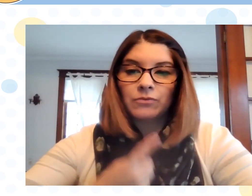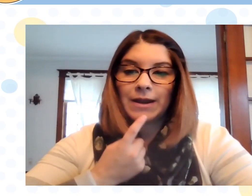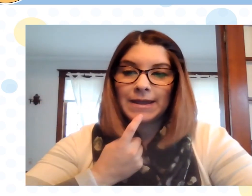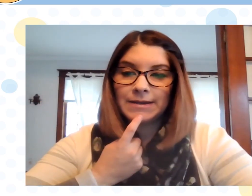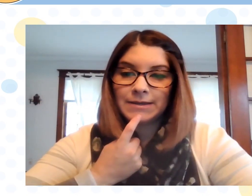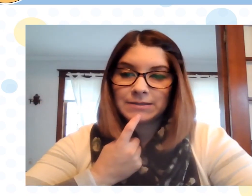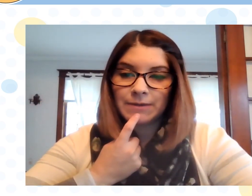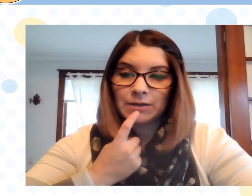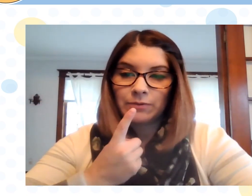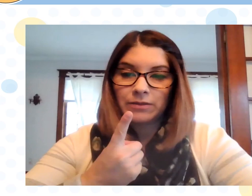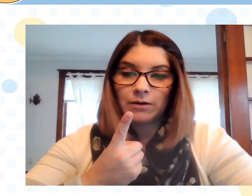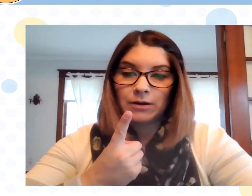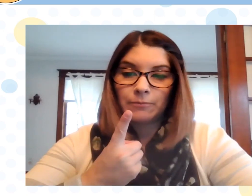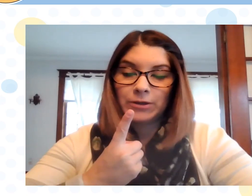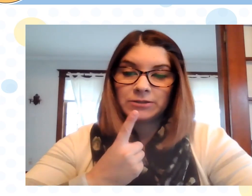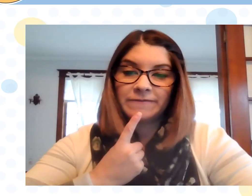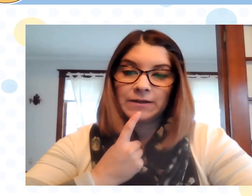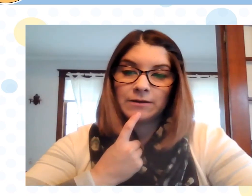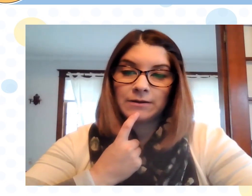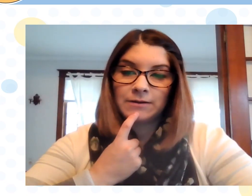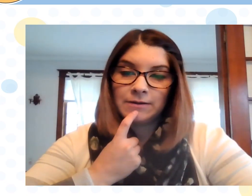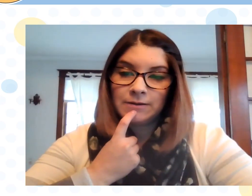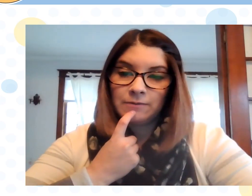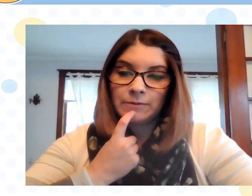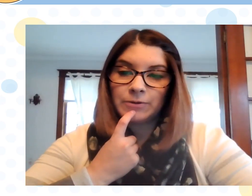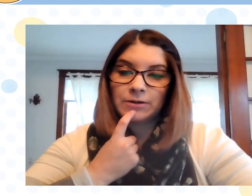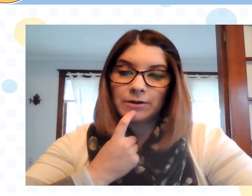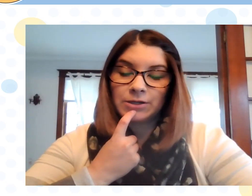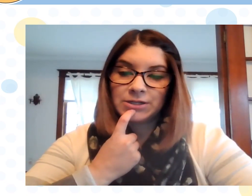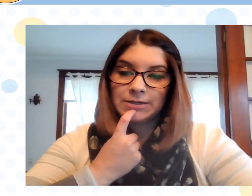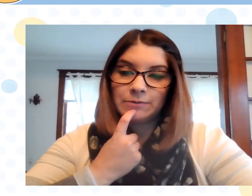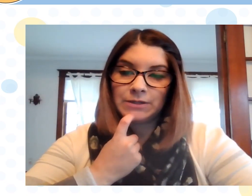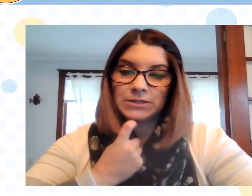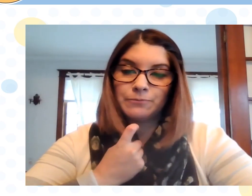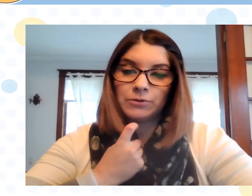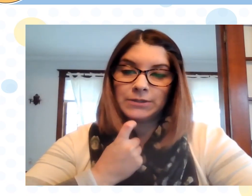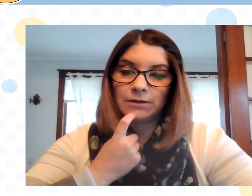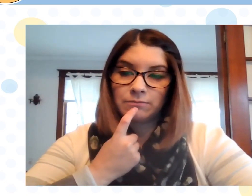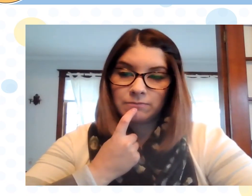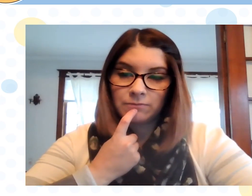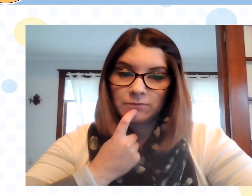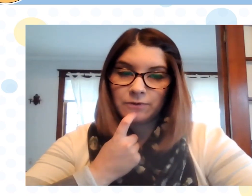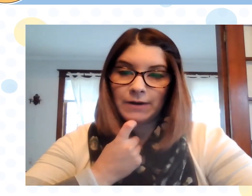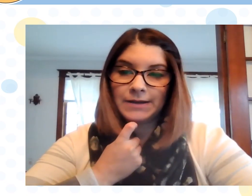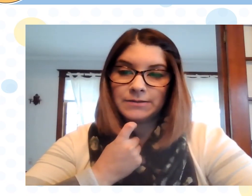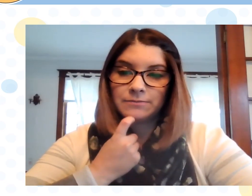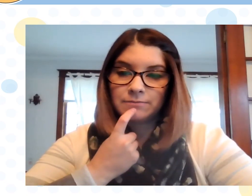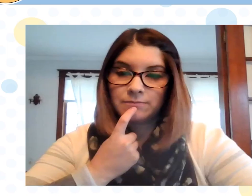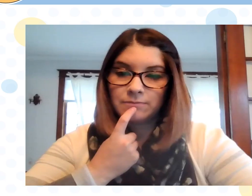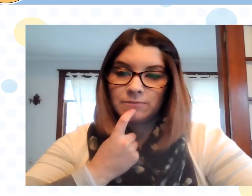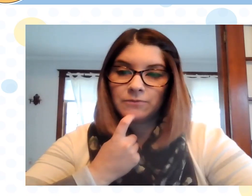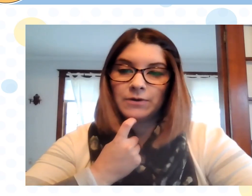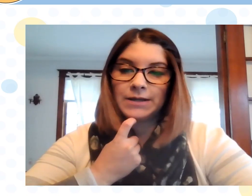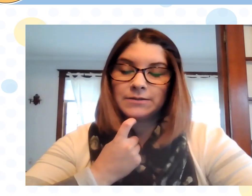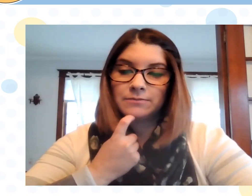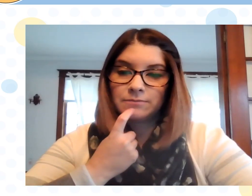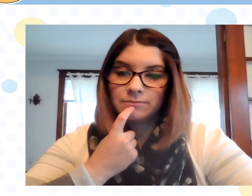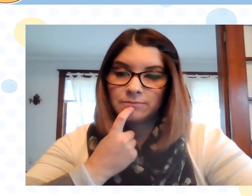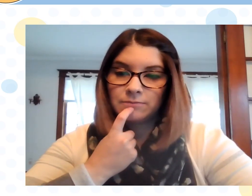And red is made with our pointer finger. We put it on our chin and we just pull down. Red.